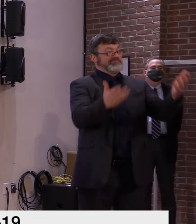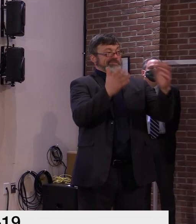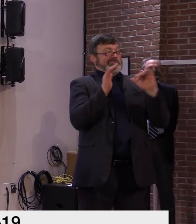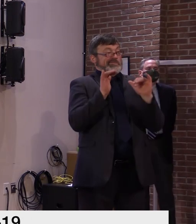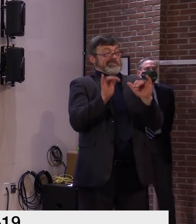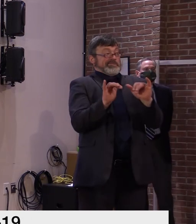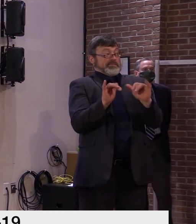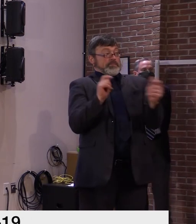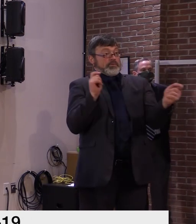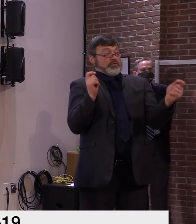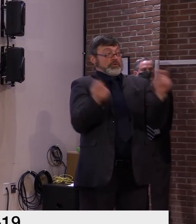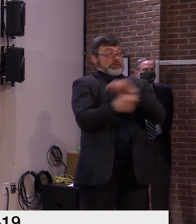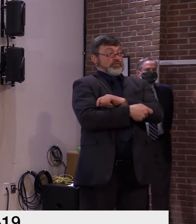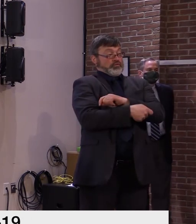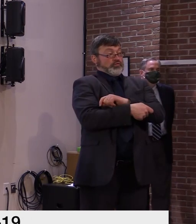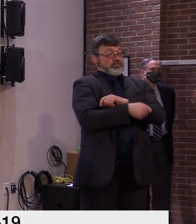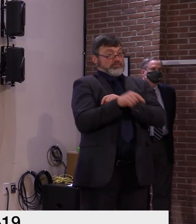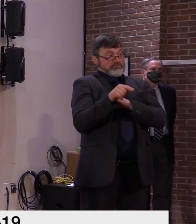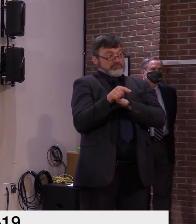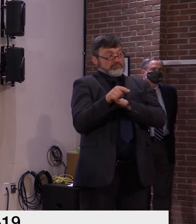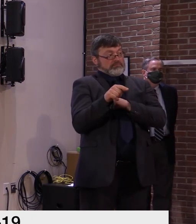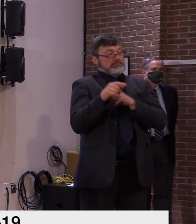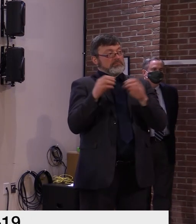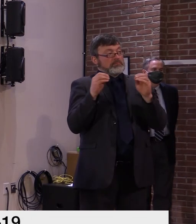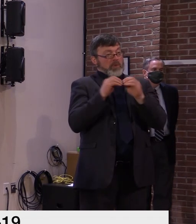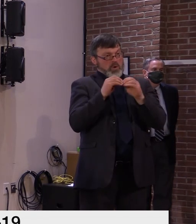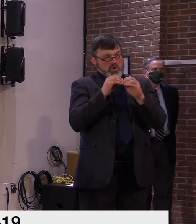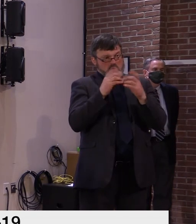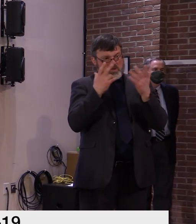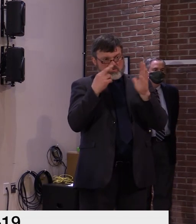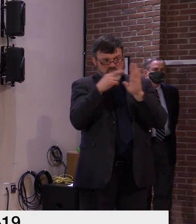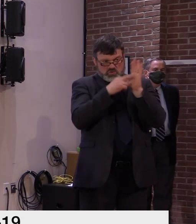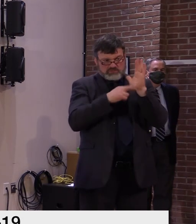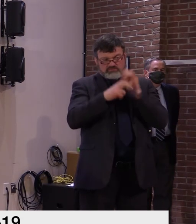as we move out of the pandemic? The answer is yes.